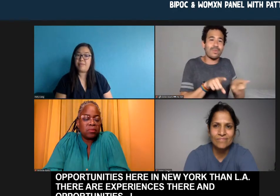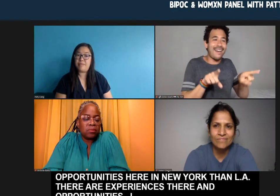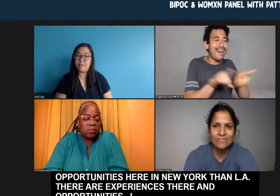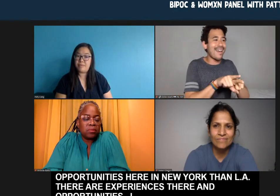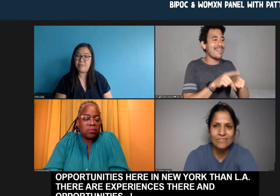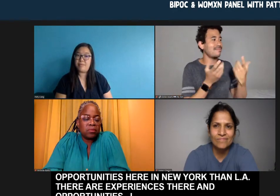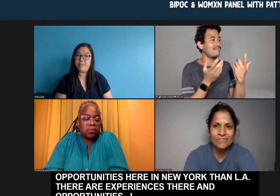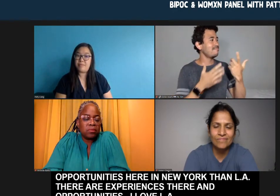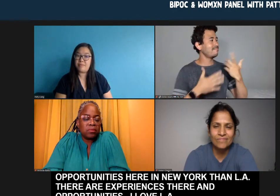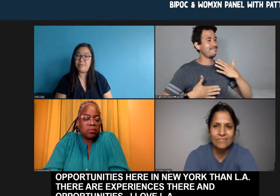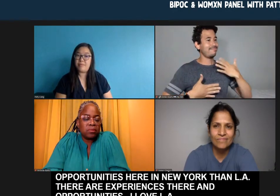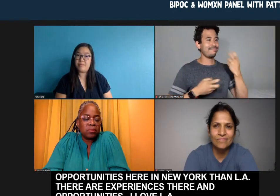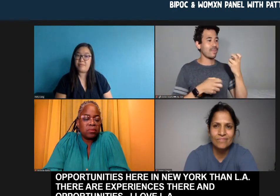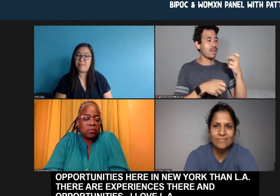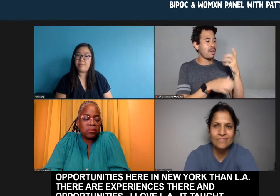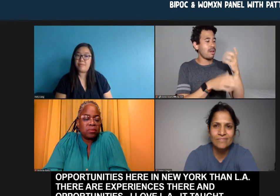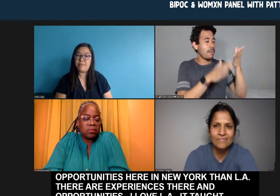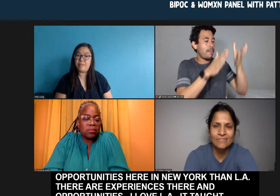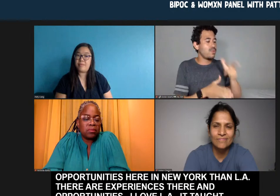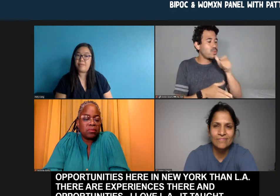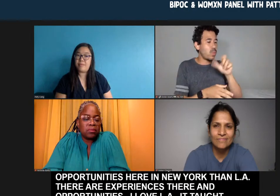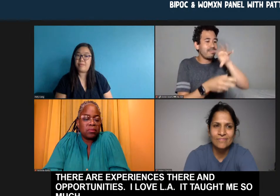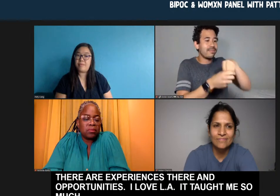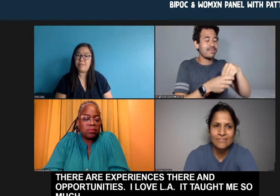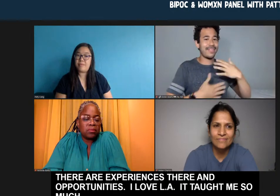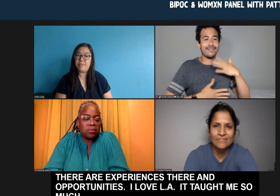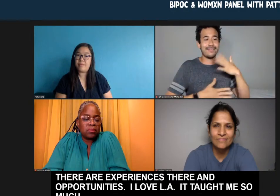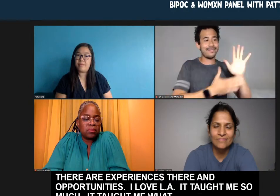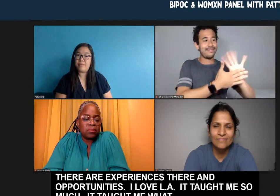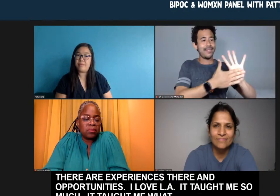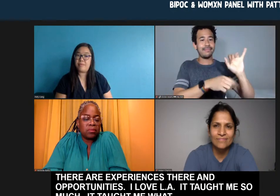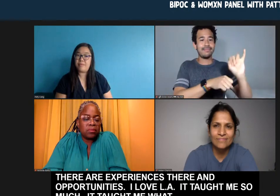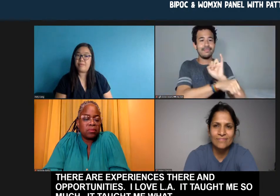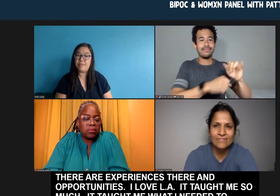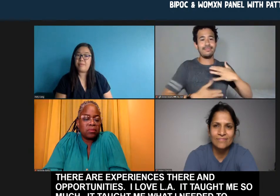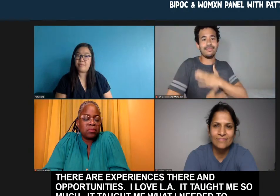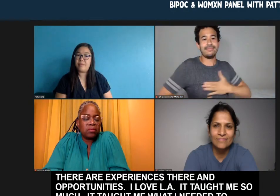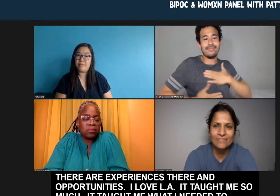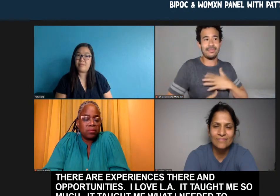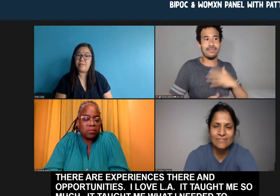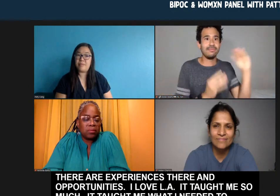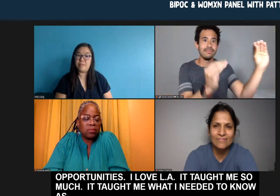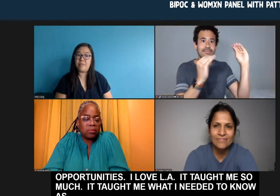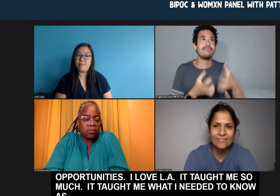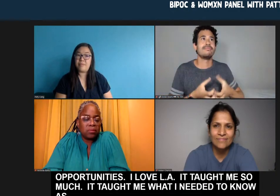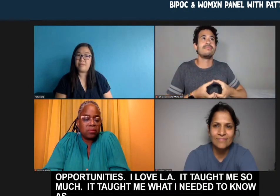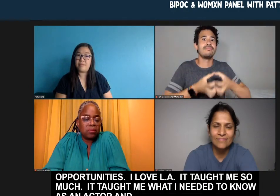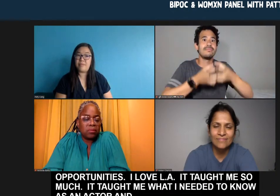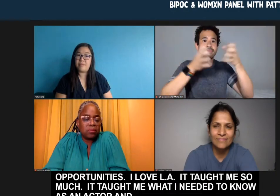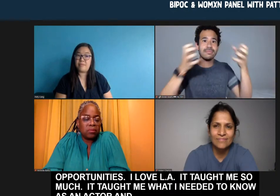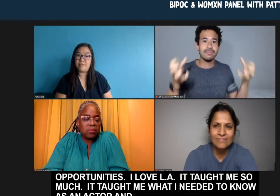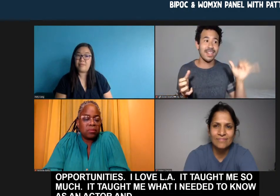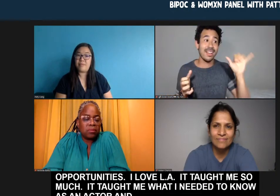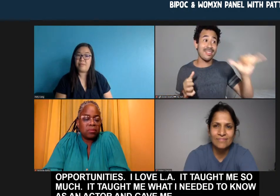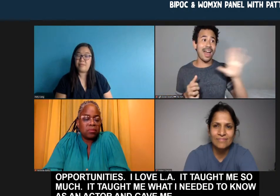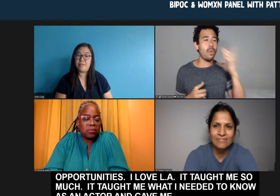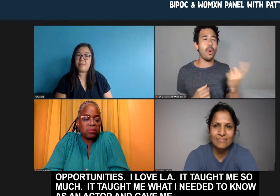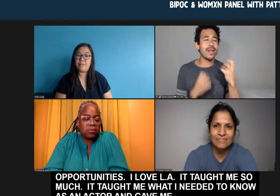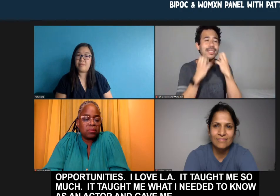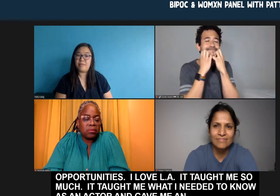an actor and gave me such an incredible tool set. And especially for the film industry. And I learned so much about how to